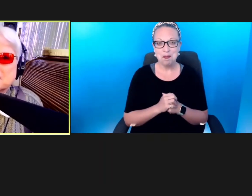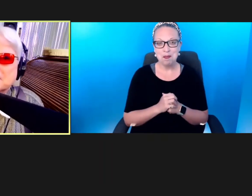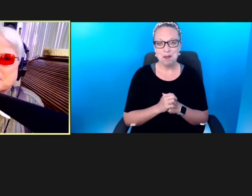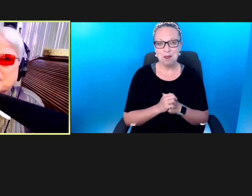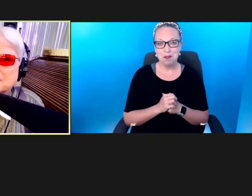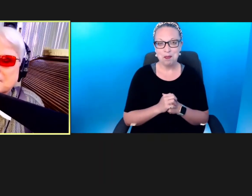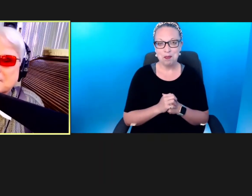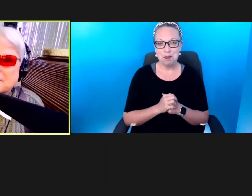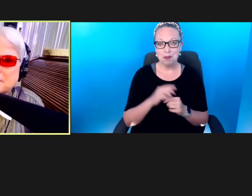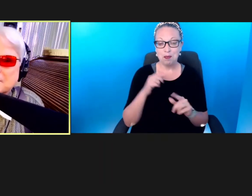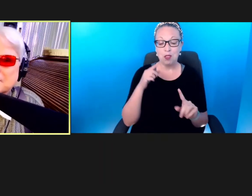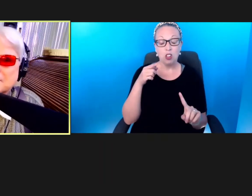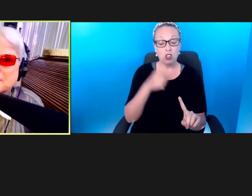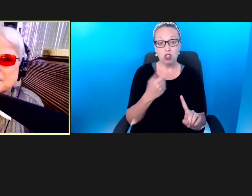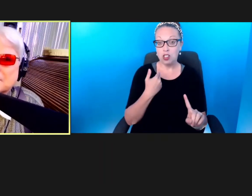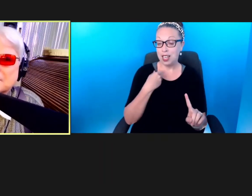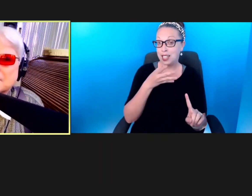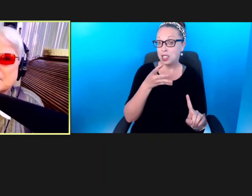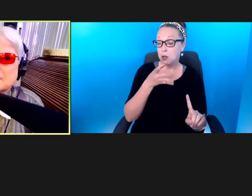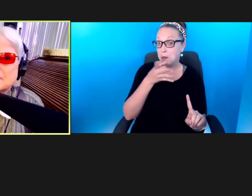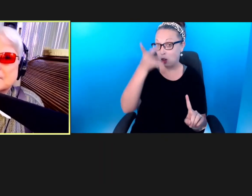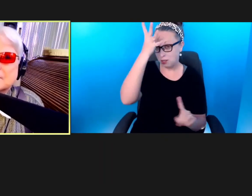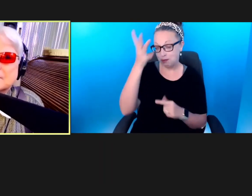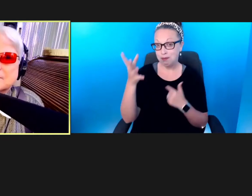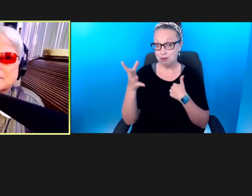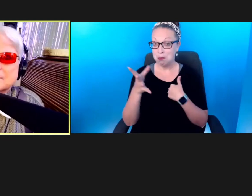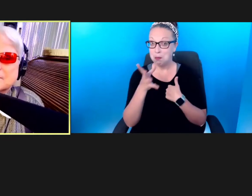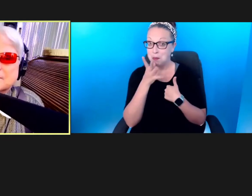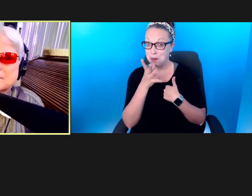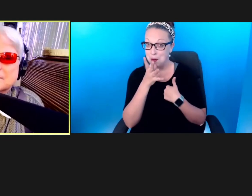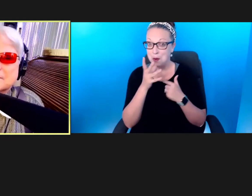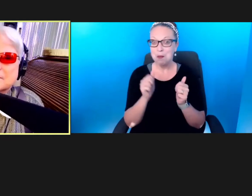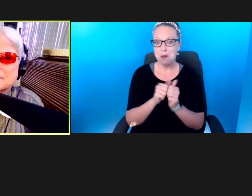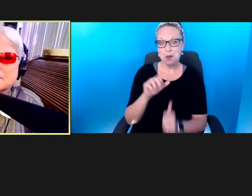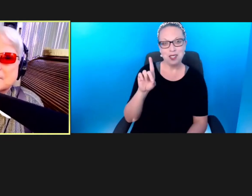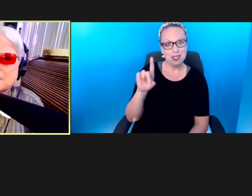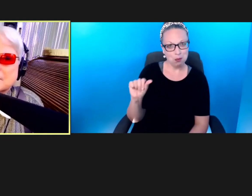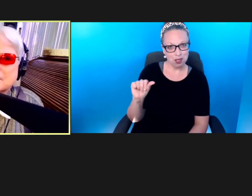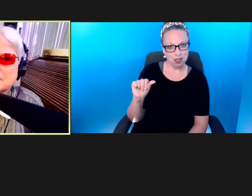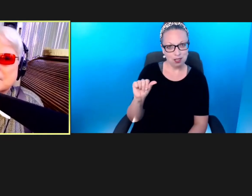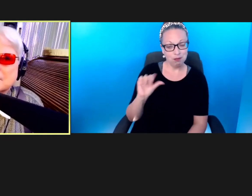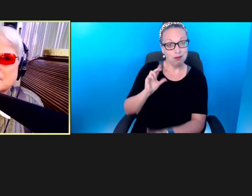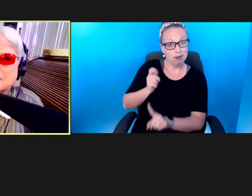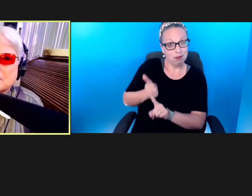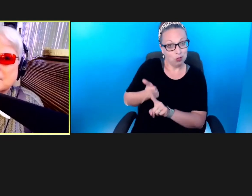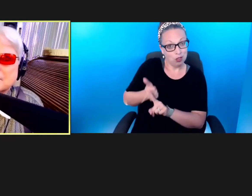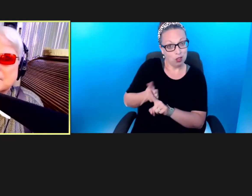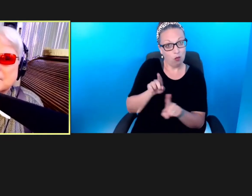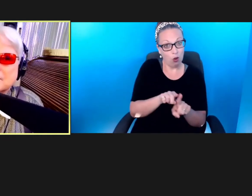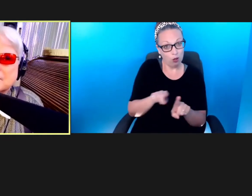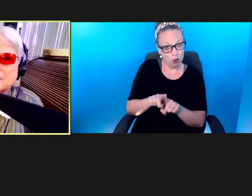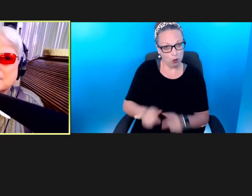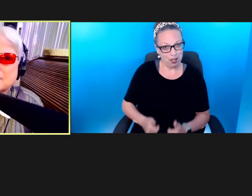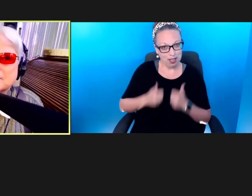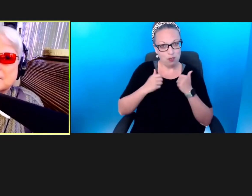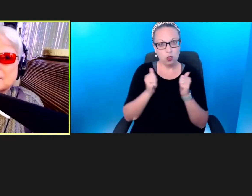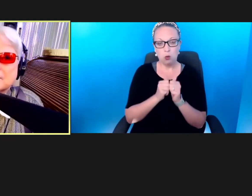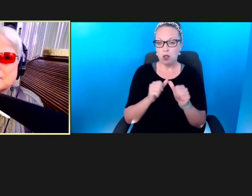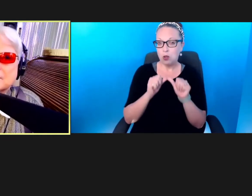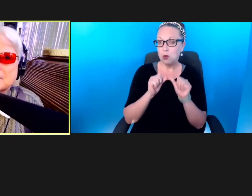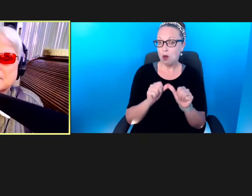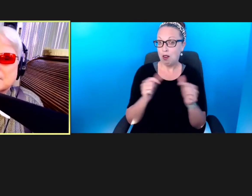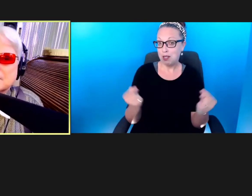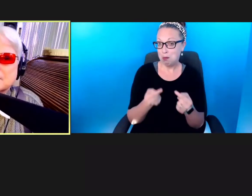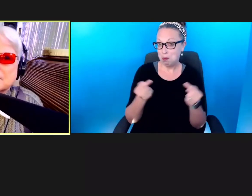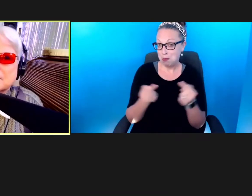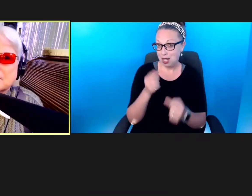a parent with a disability, and she also is a person who lives with a chronic